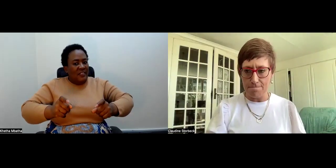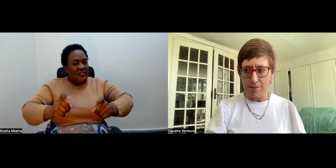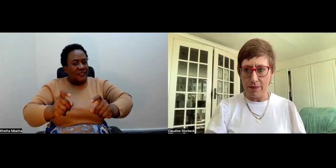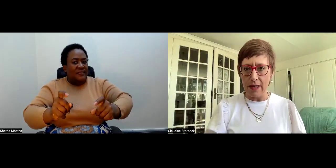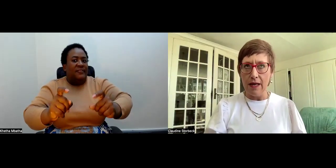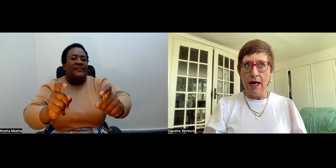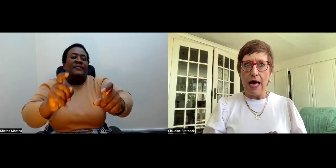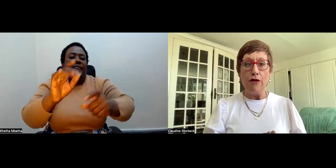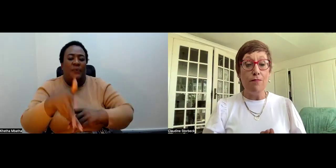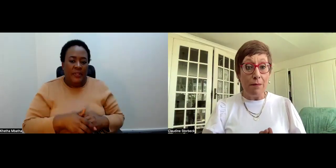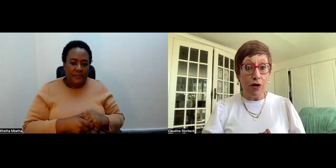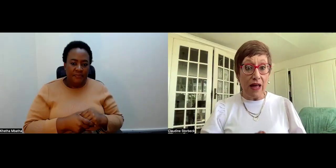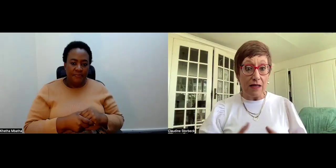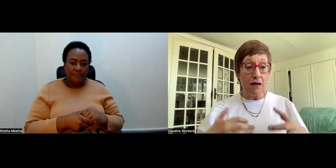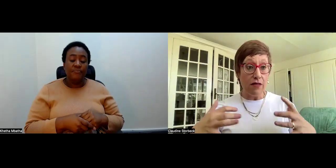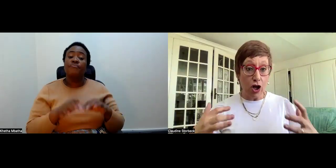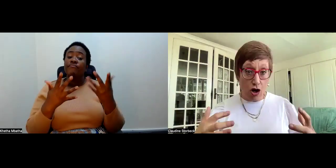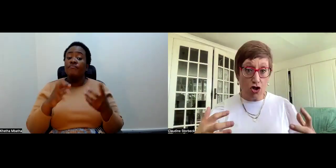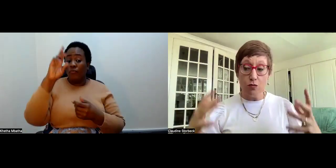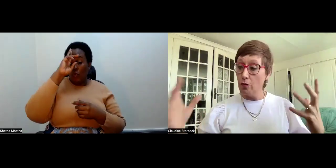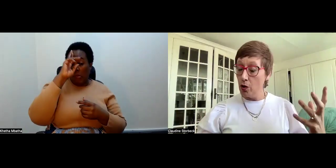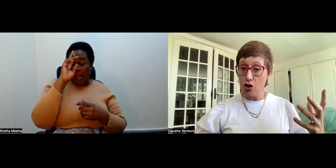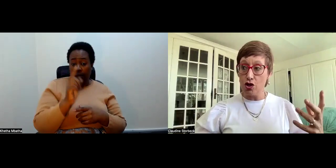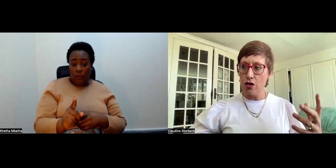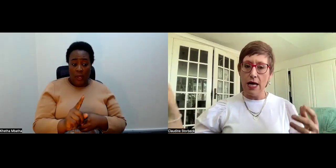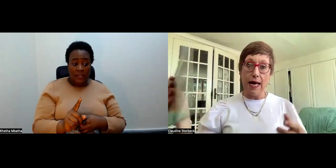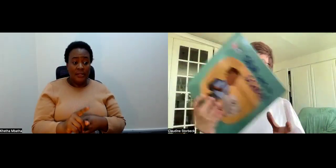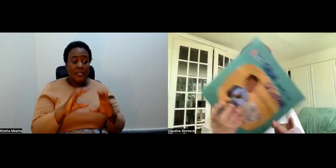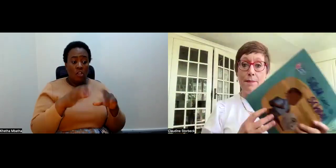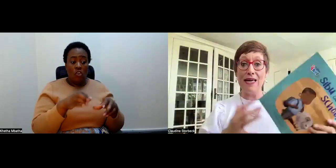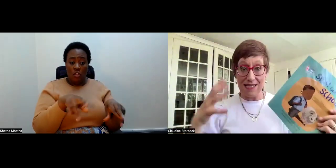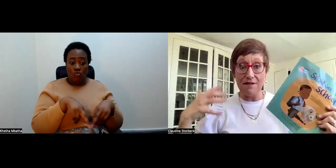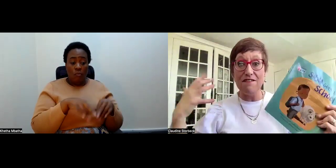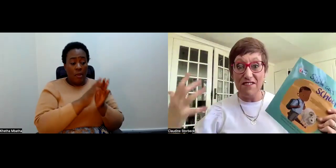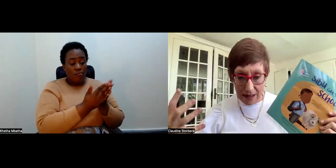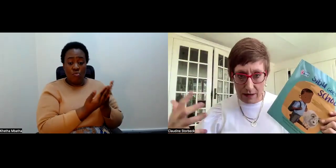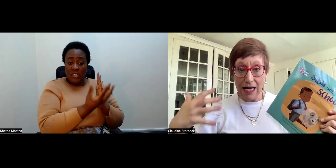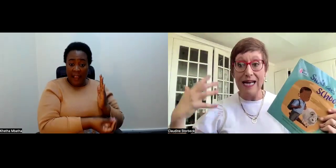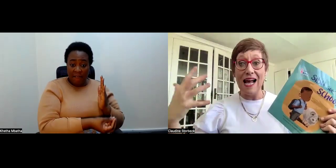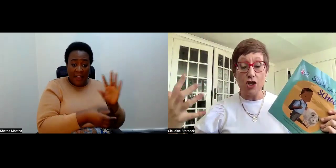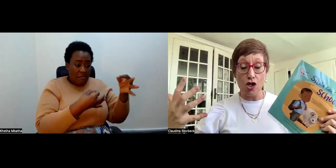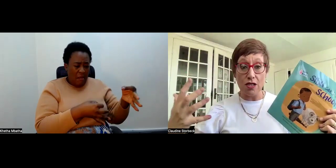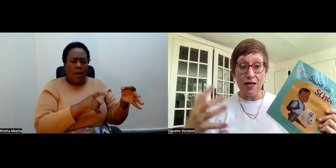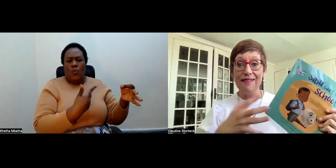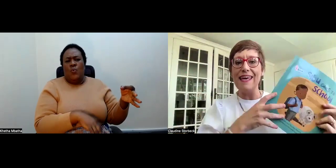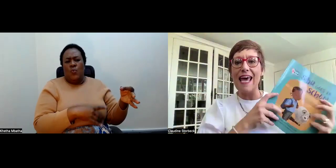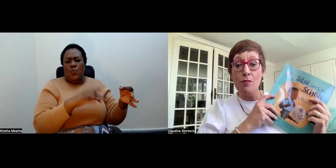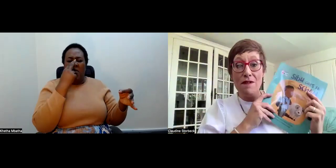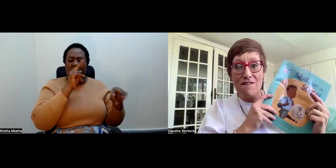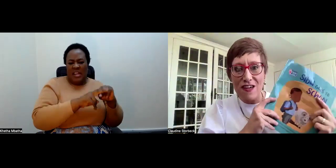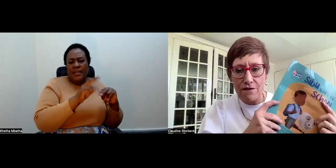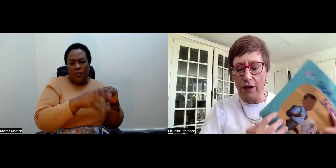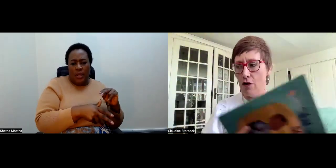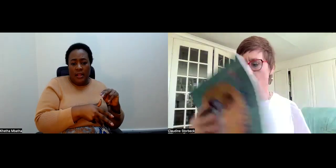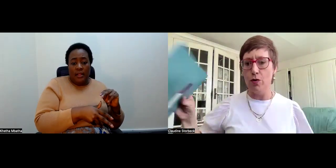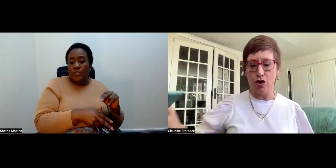faster. And remembering that the classroom with books and paper is fun and light-hearted. They cannot